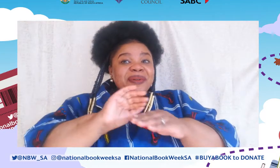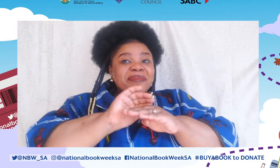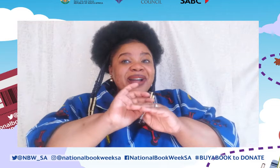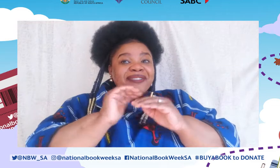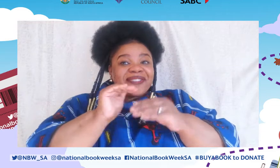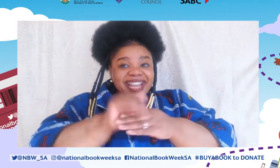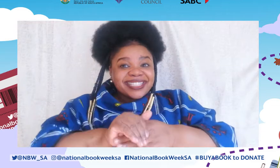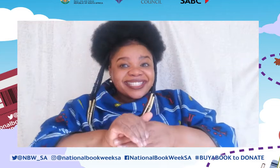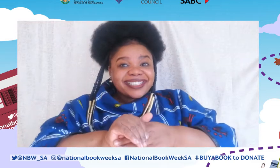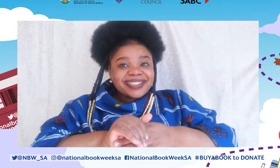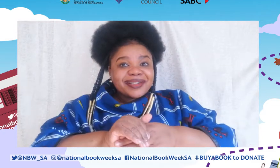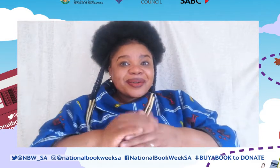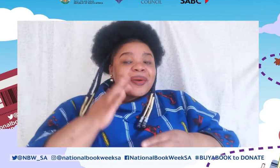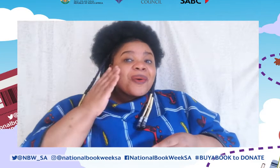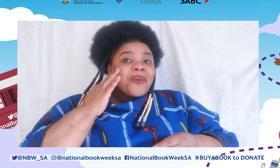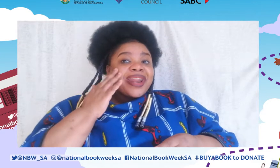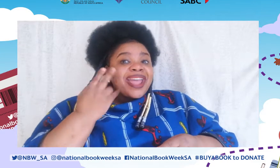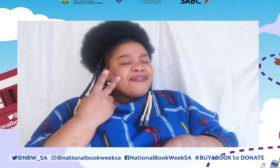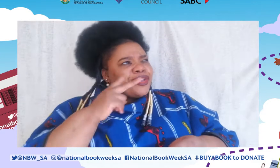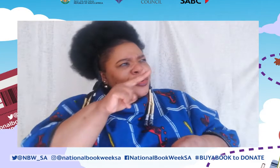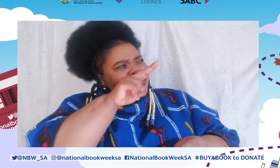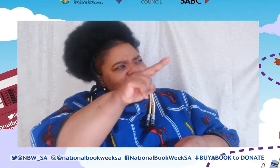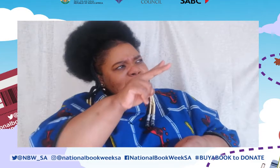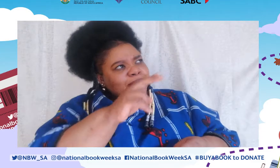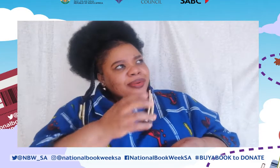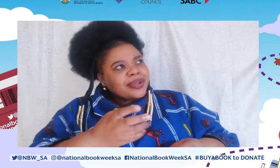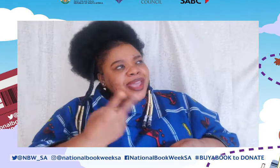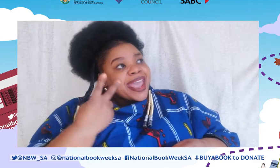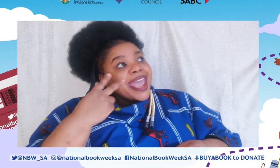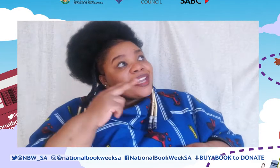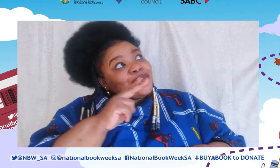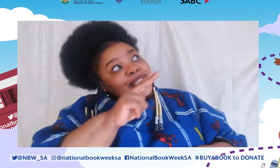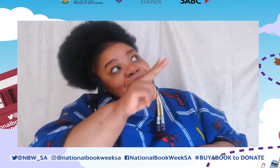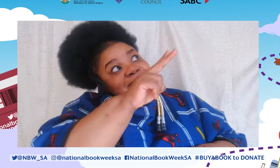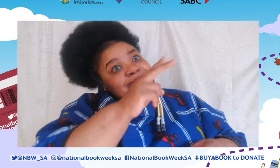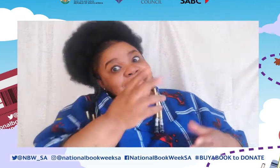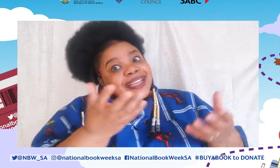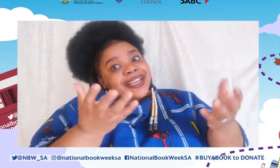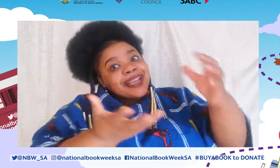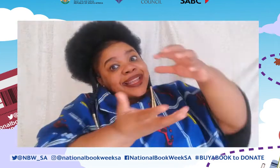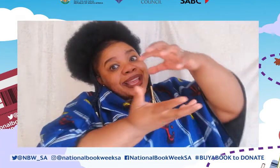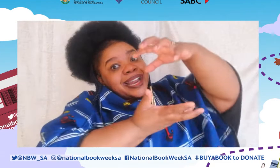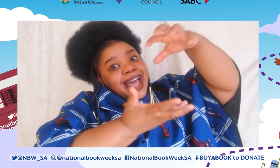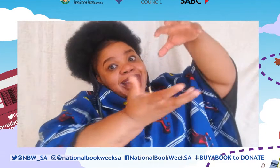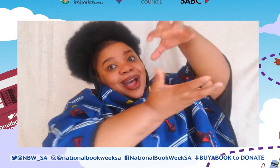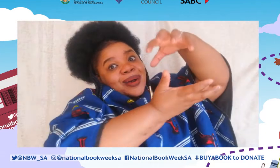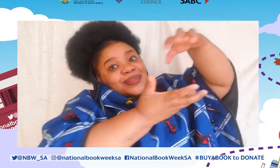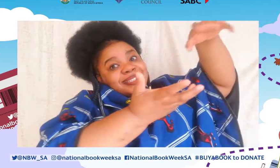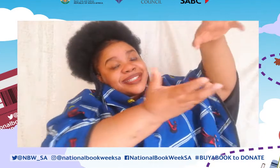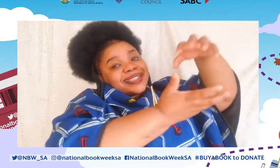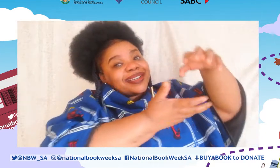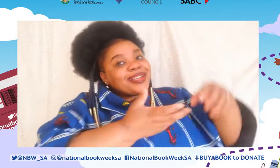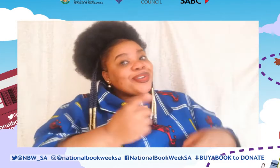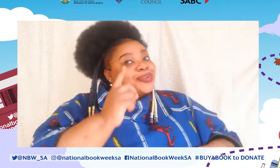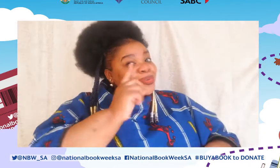Now, my friends, whenever you look up and you see the